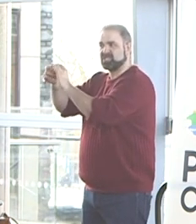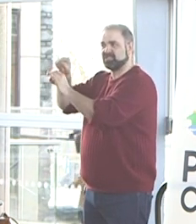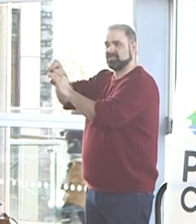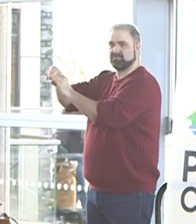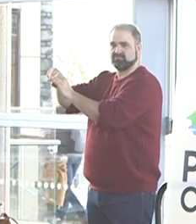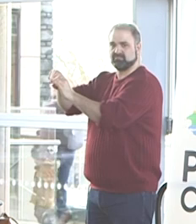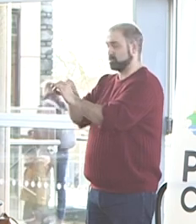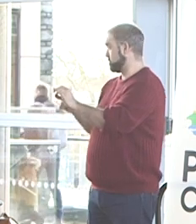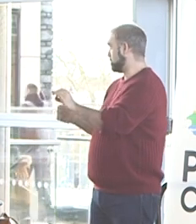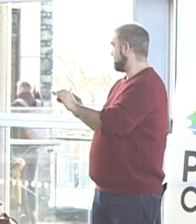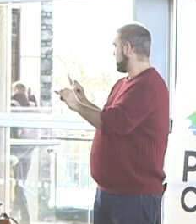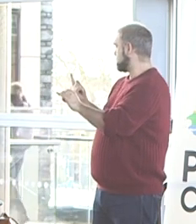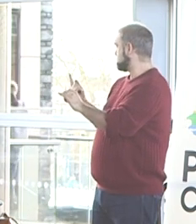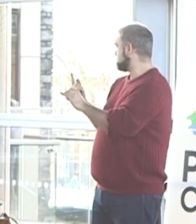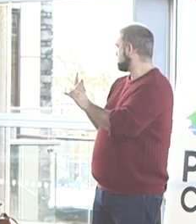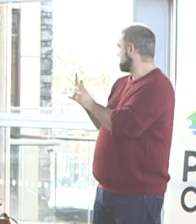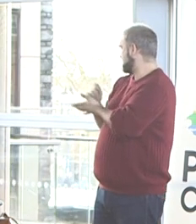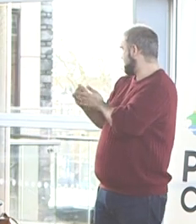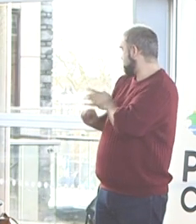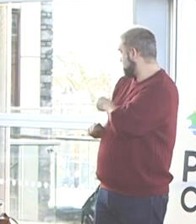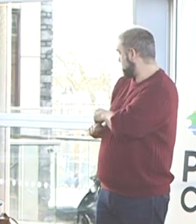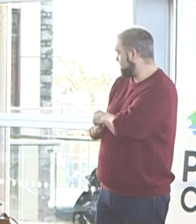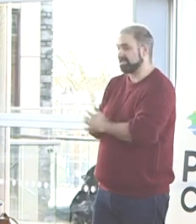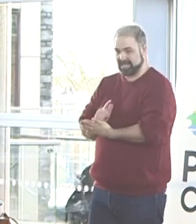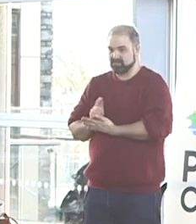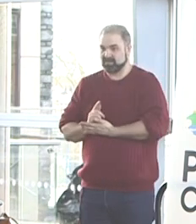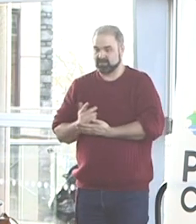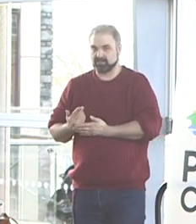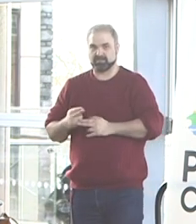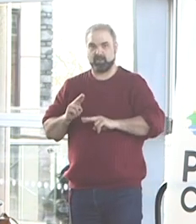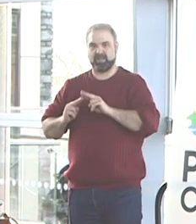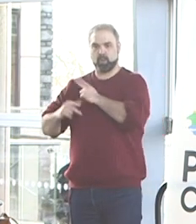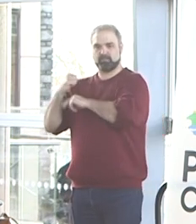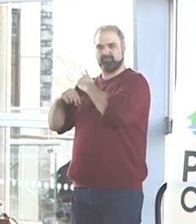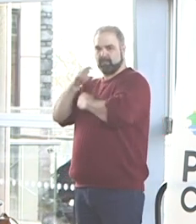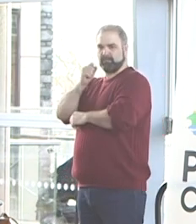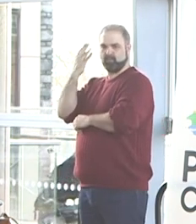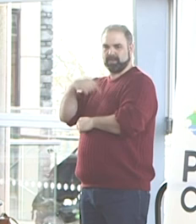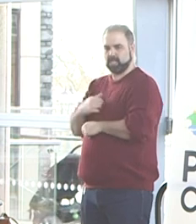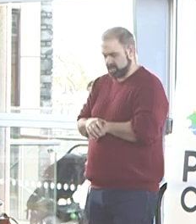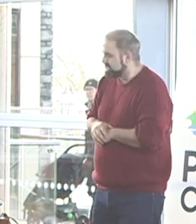of. Yeah, lesbian Secretary General. There were fellas before me. Well, anyway,